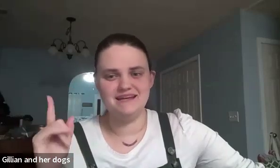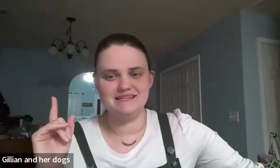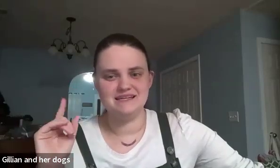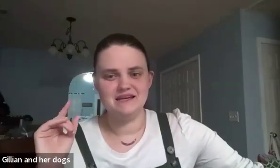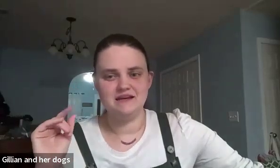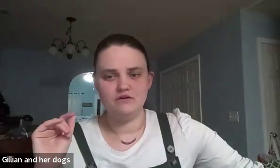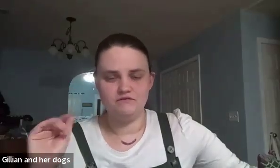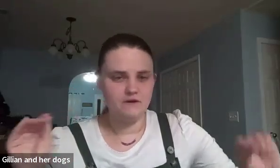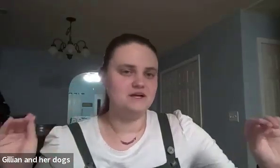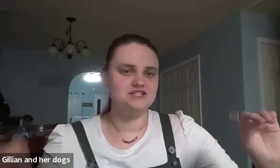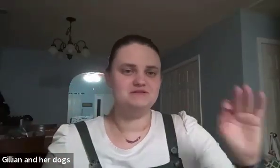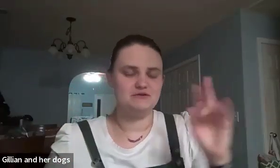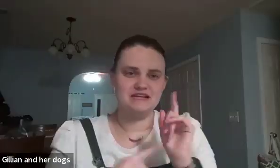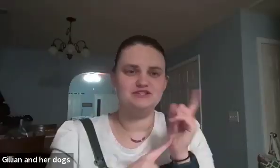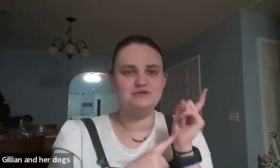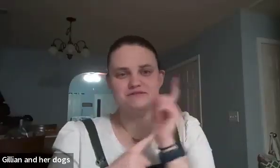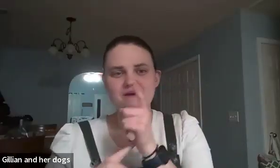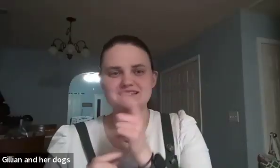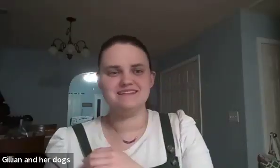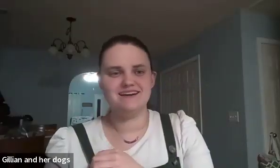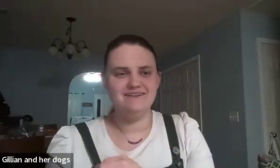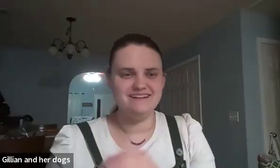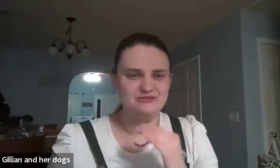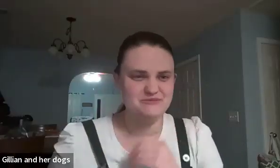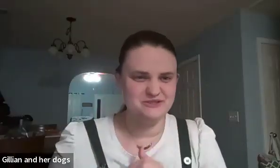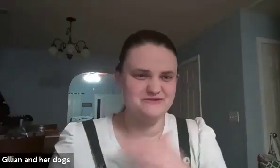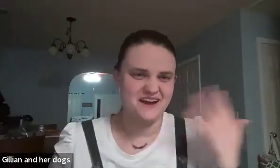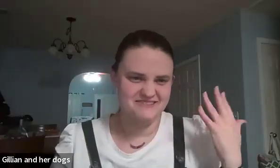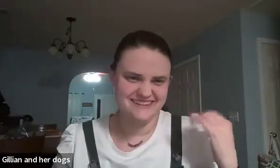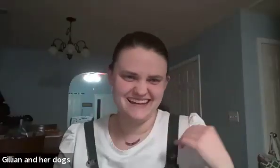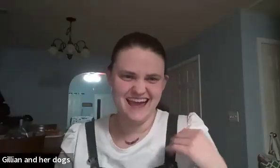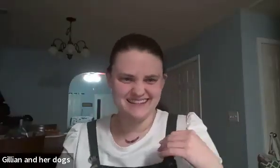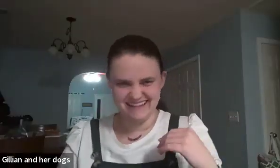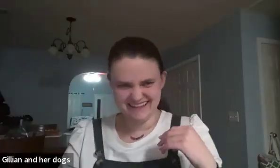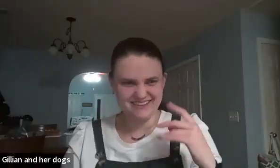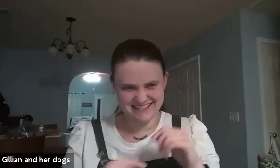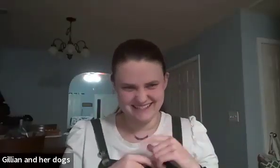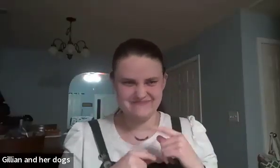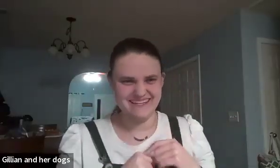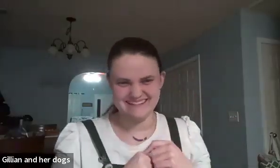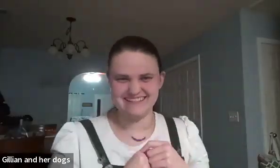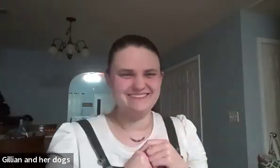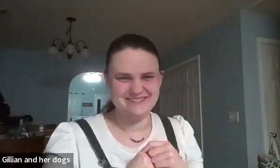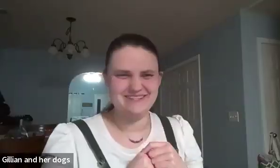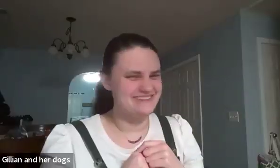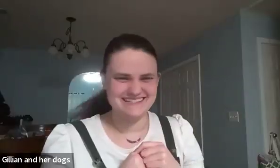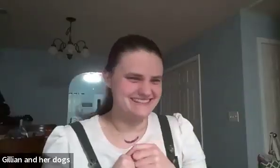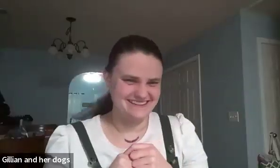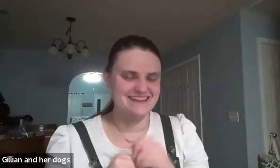minute is very much, there was like two different ways. And I was like, oh, I told them we'll do five. And then I added like another sign to minute. I was like, oops, no, let's not do that.